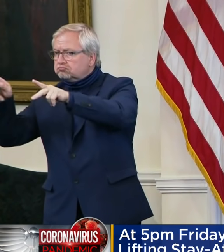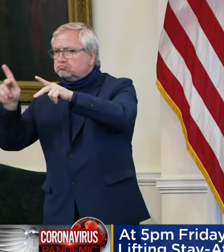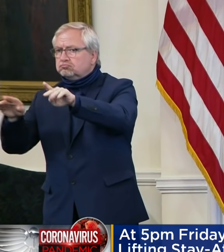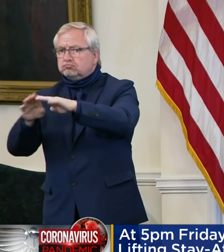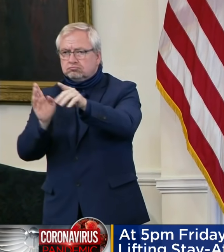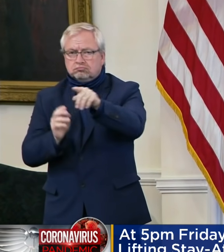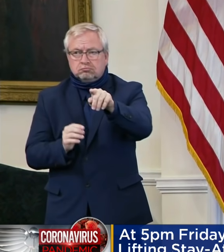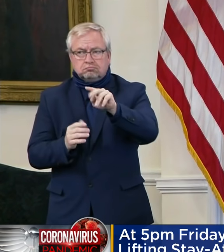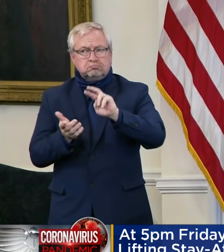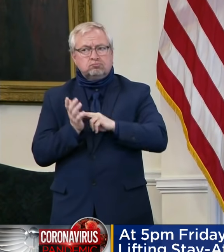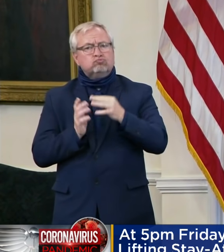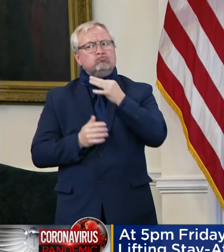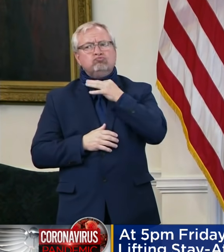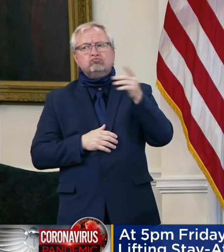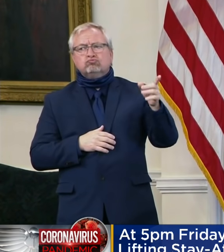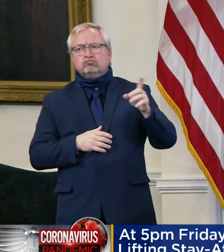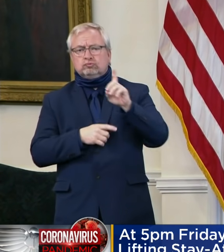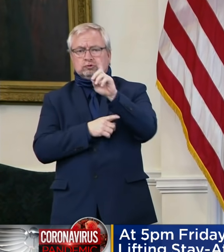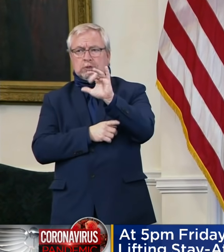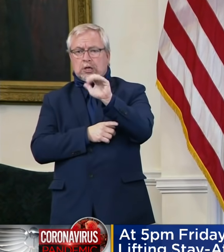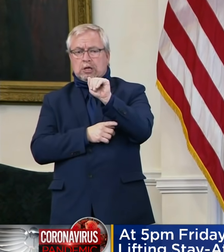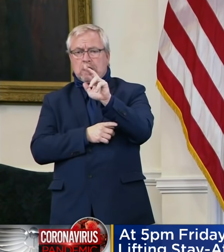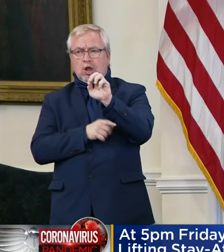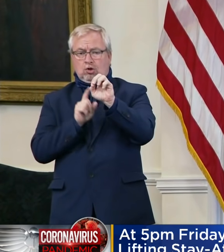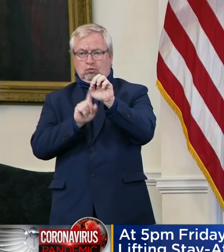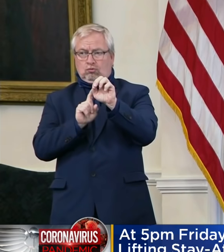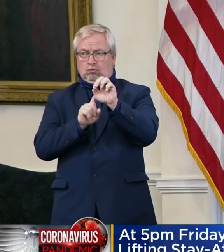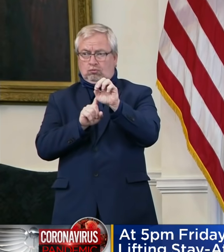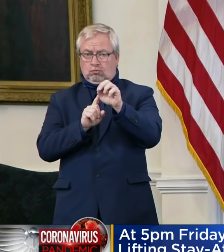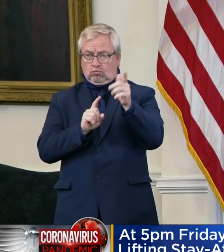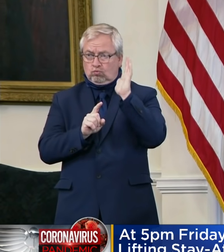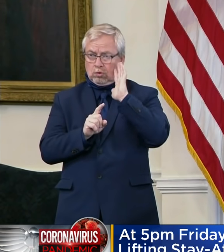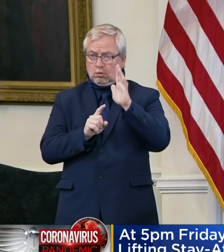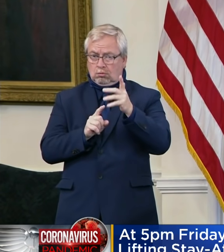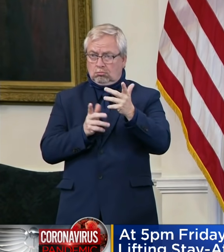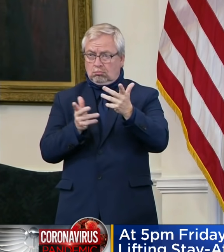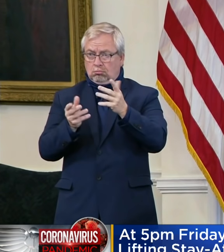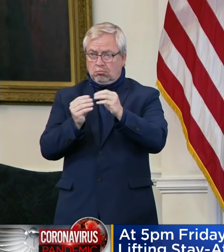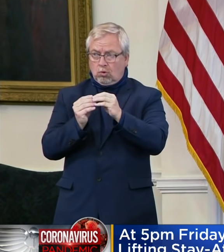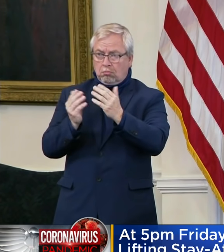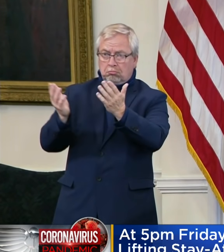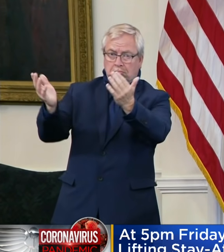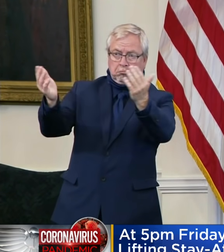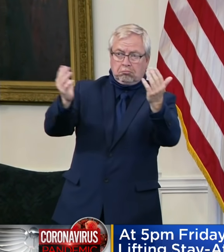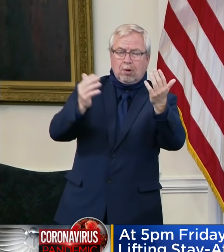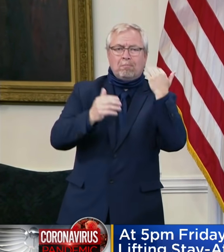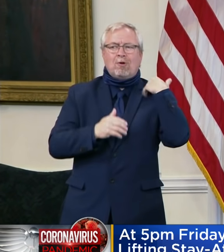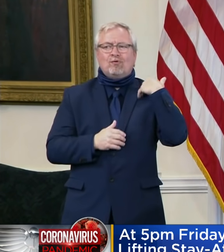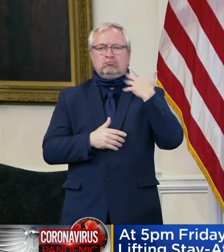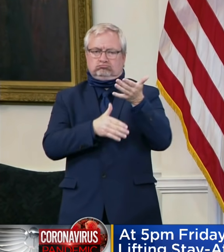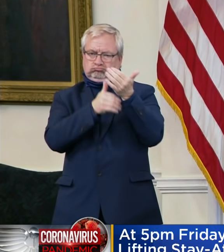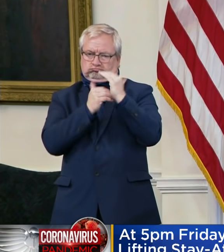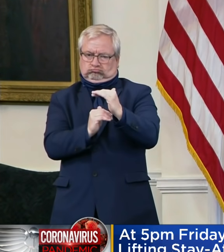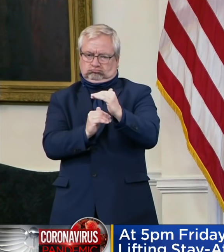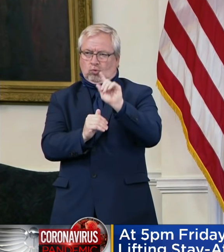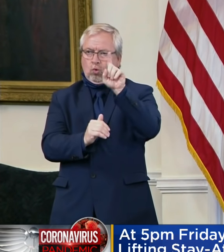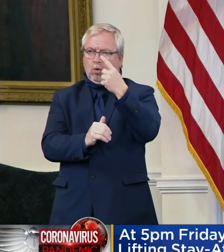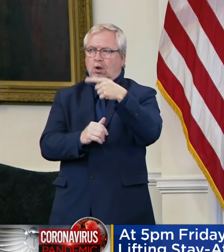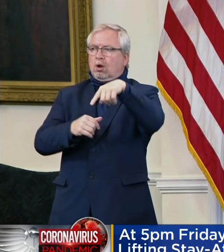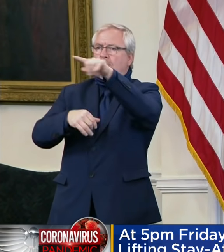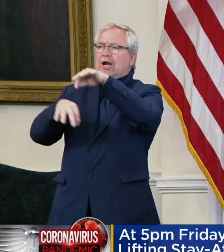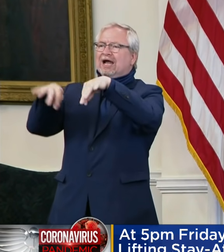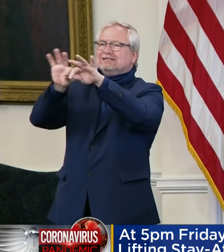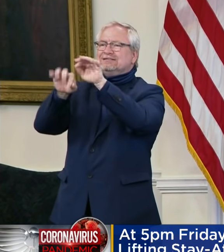services be expanded to accommodate workers from those previously considered non-essential staff? Yeah, it's one of the